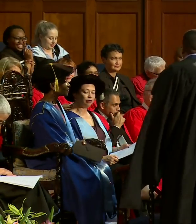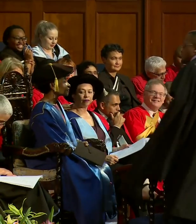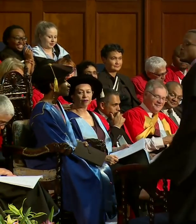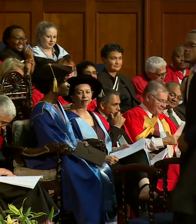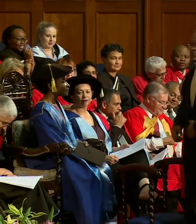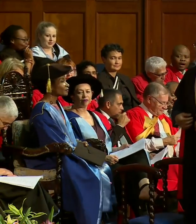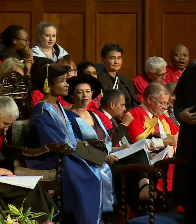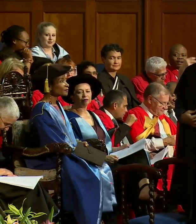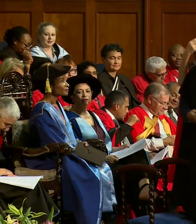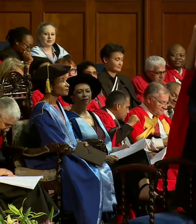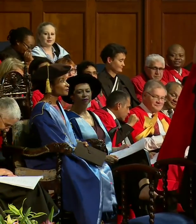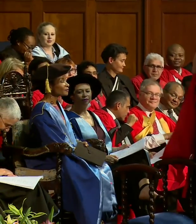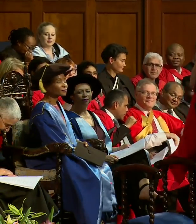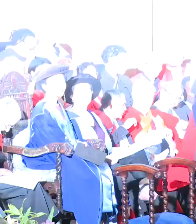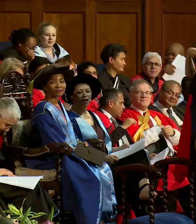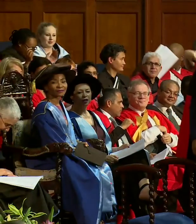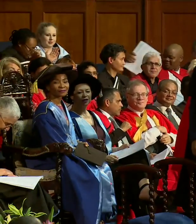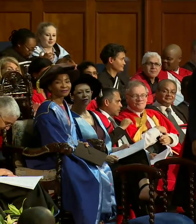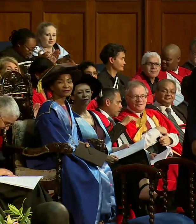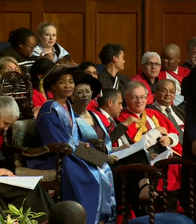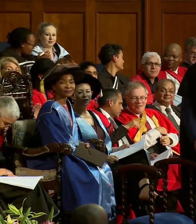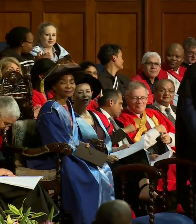Joseph Kanyamula Chimtolo.